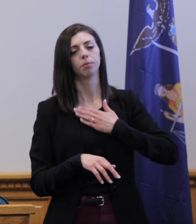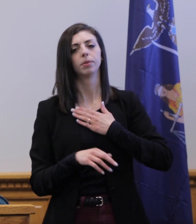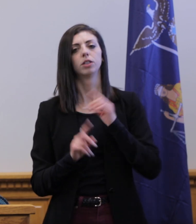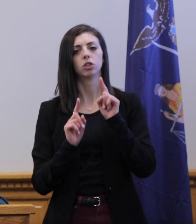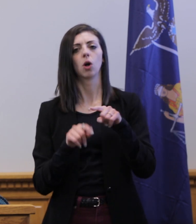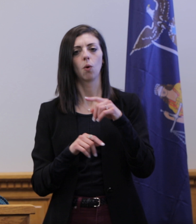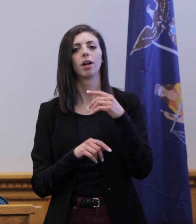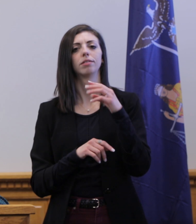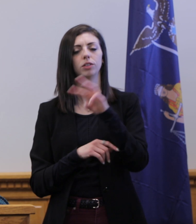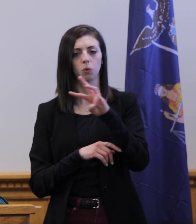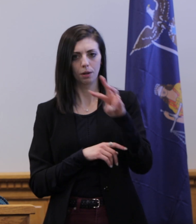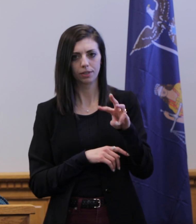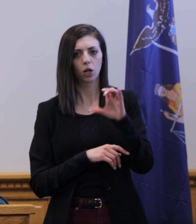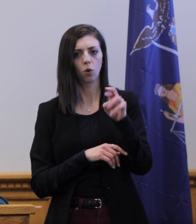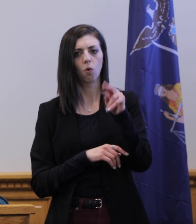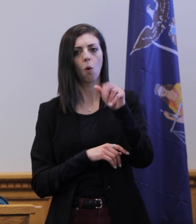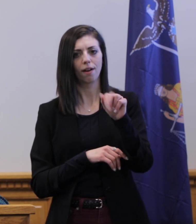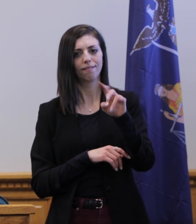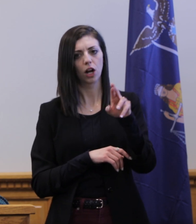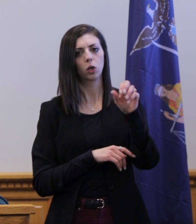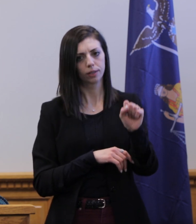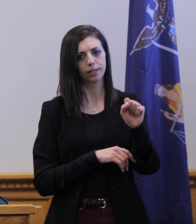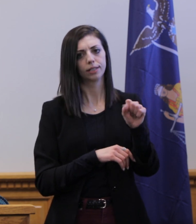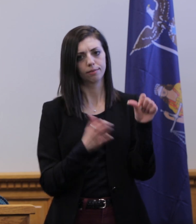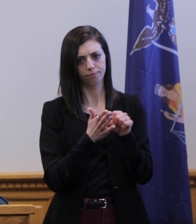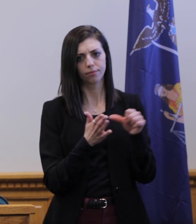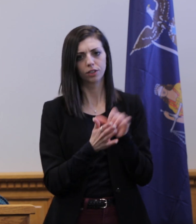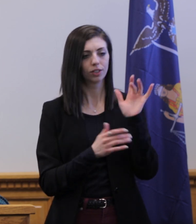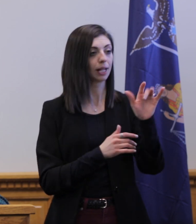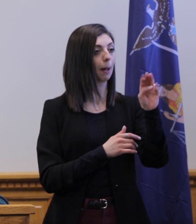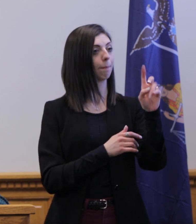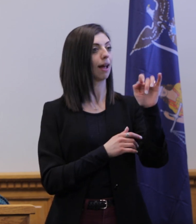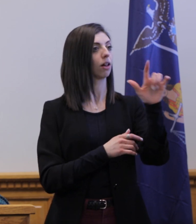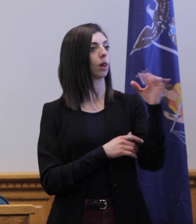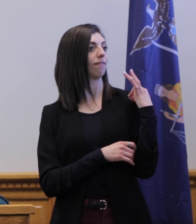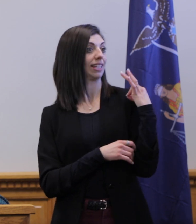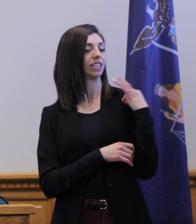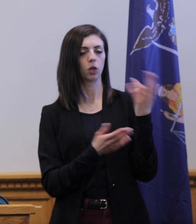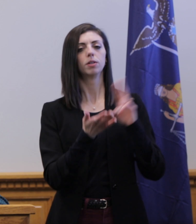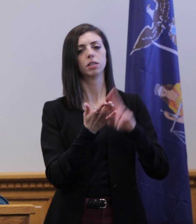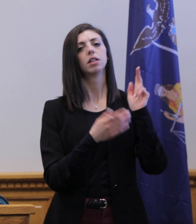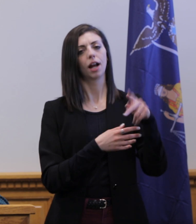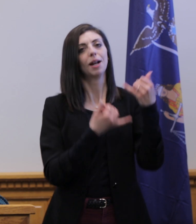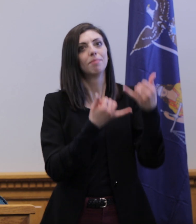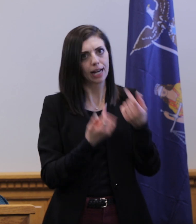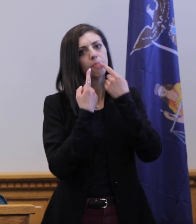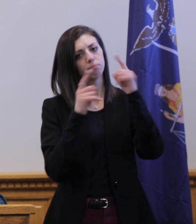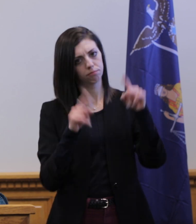health department's coronavirus page and click on the link for medical volunteering. The sign-up form is working correctly